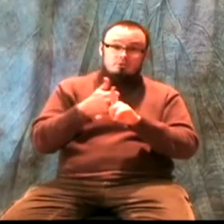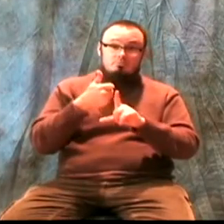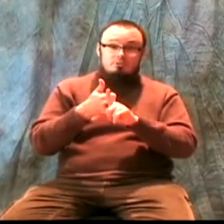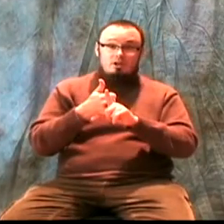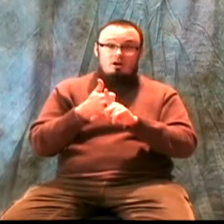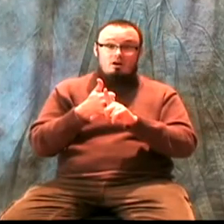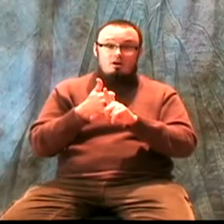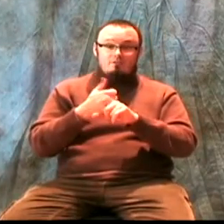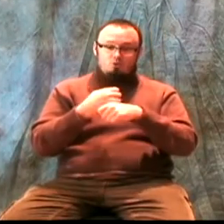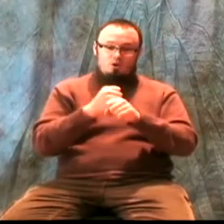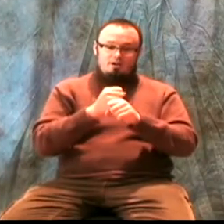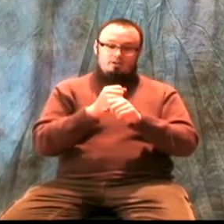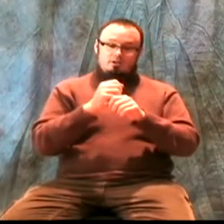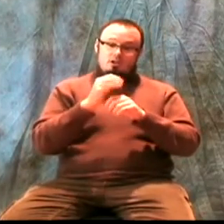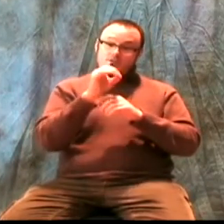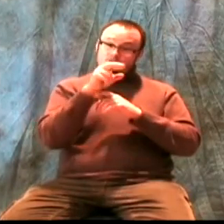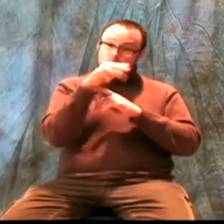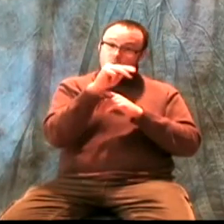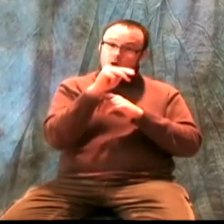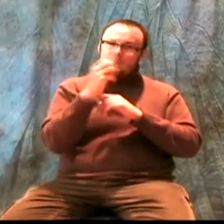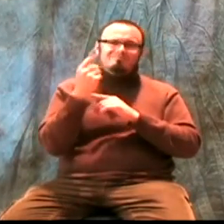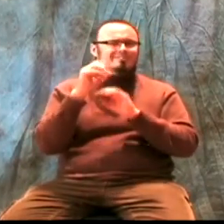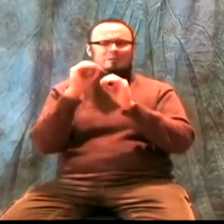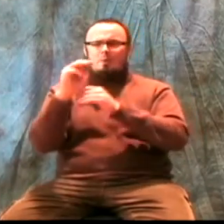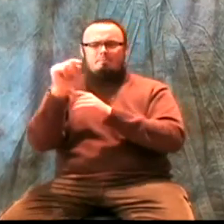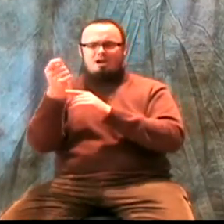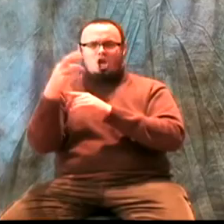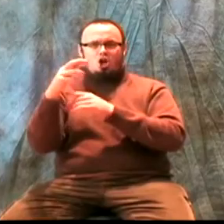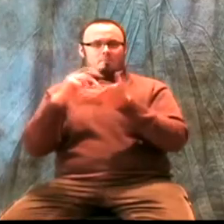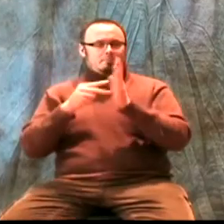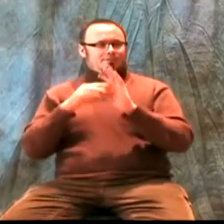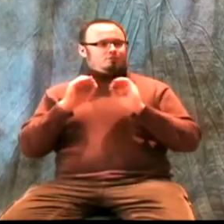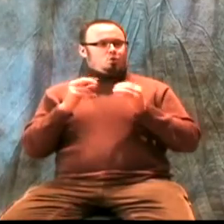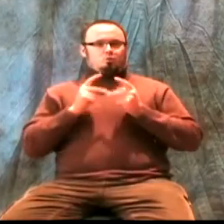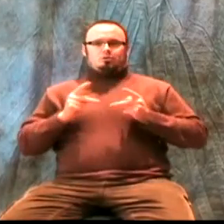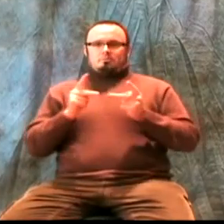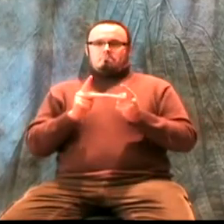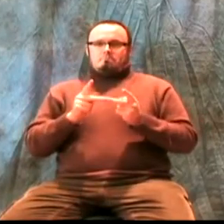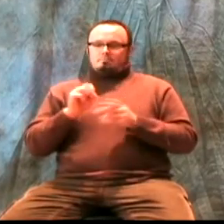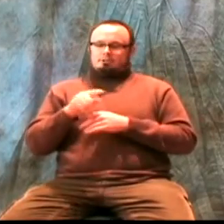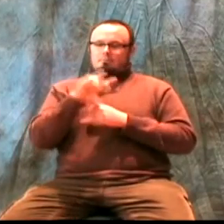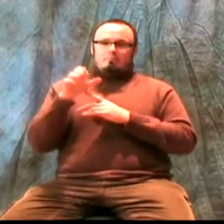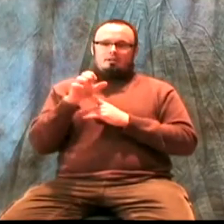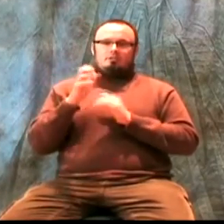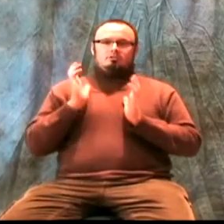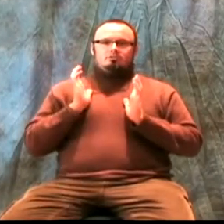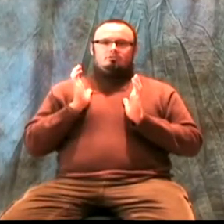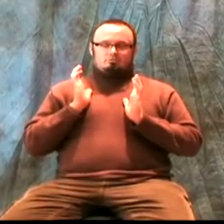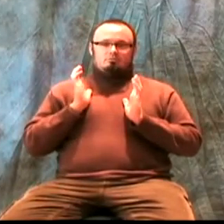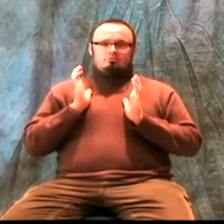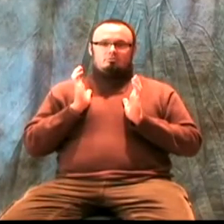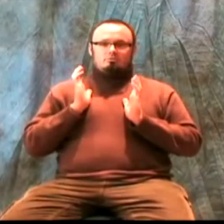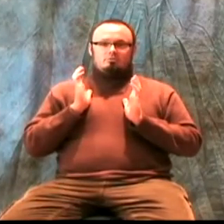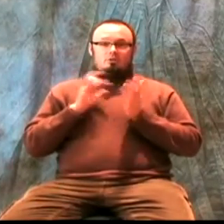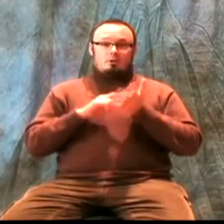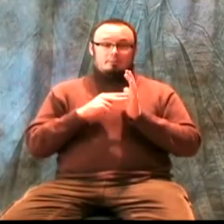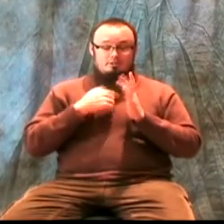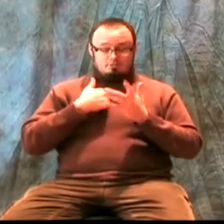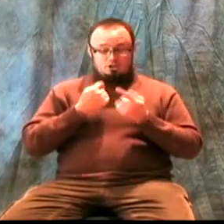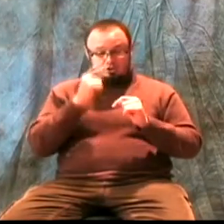form without matter, they do not have spatial relationships. Hence, as soon as we try to picture these realms and